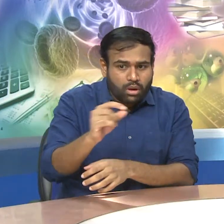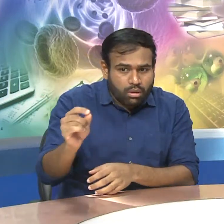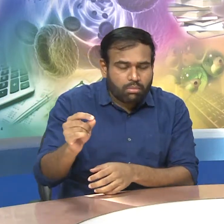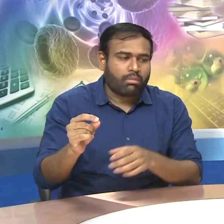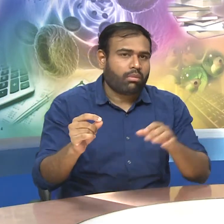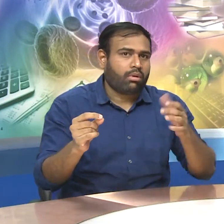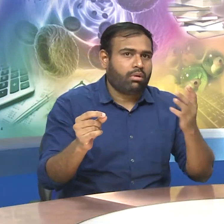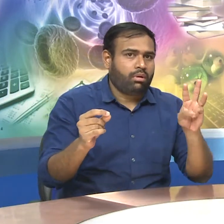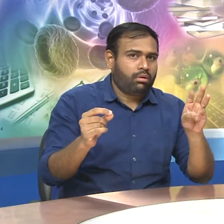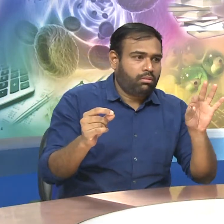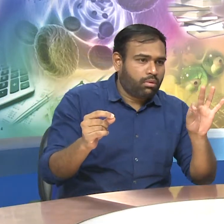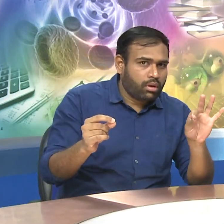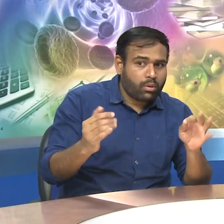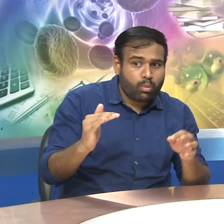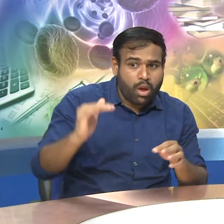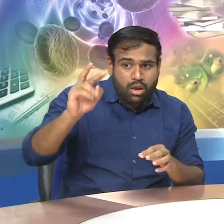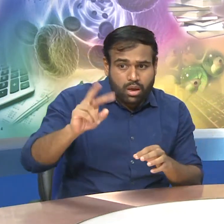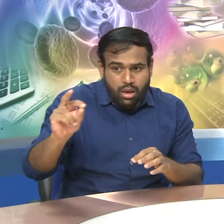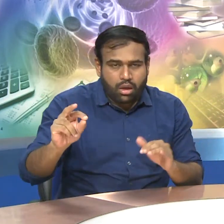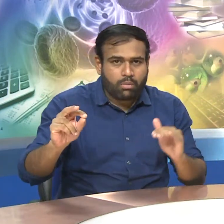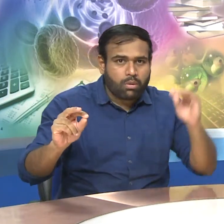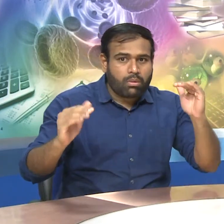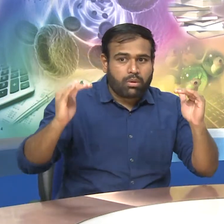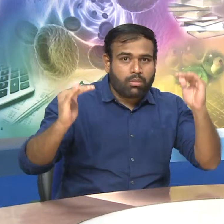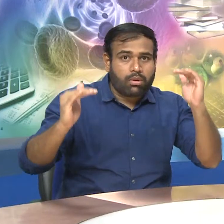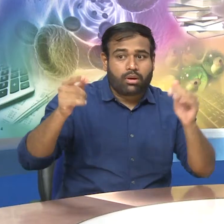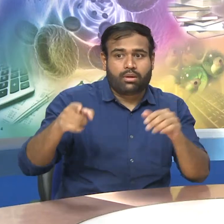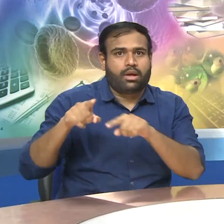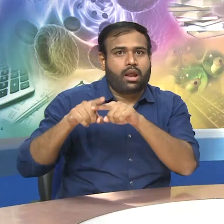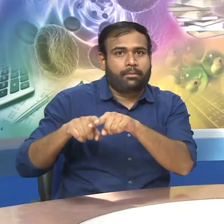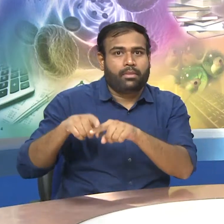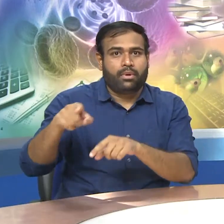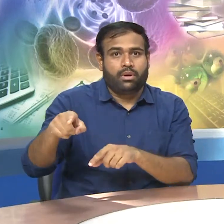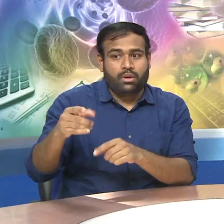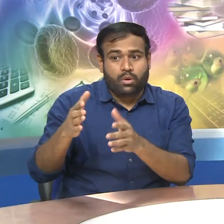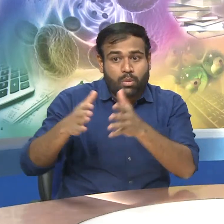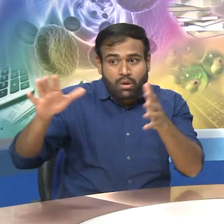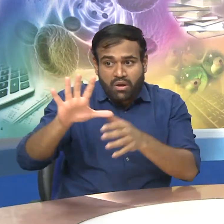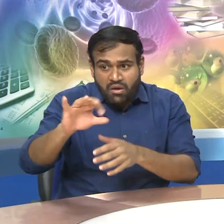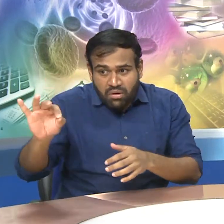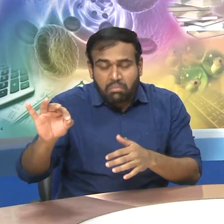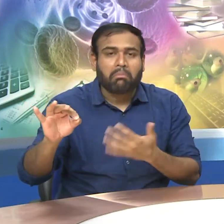Point number 1. 1/3 members of Vidhan Sabha,